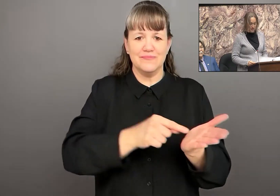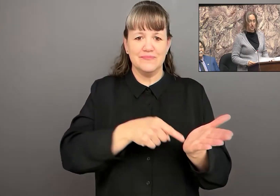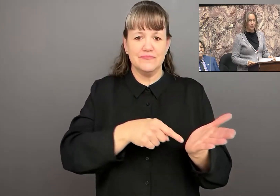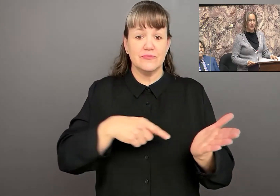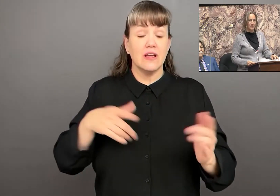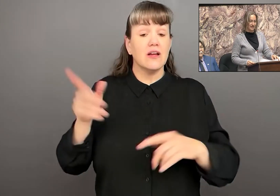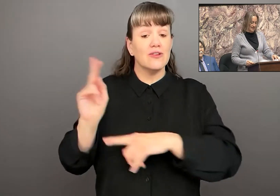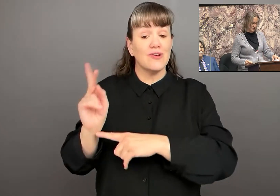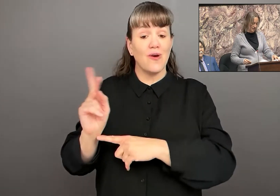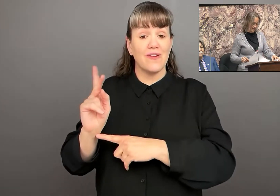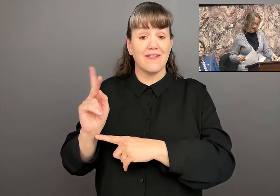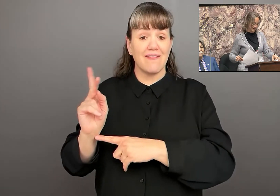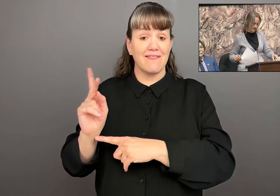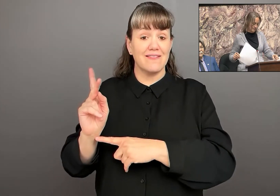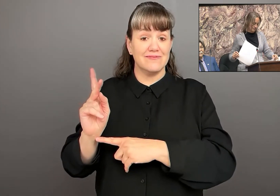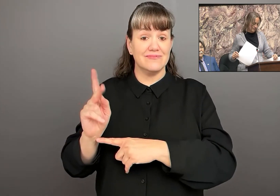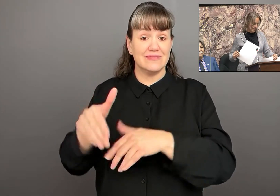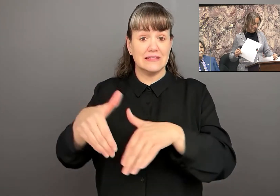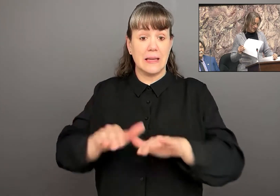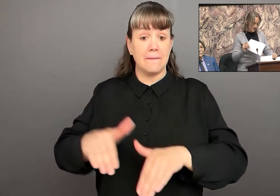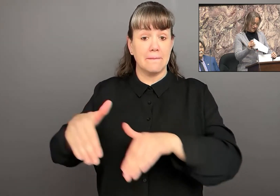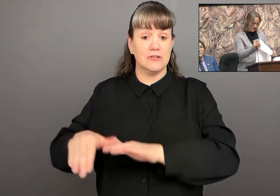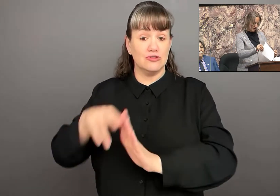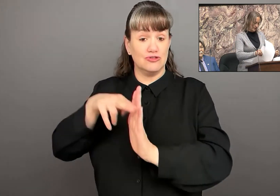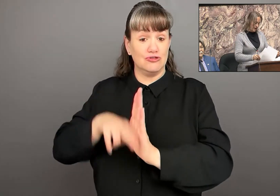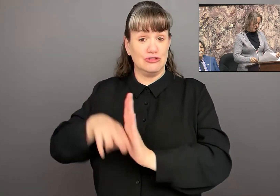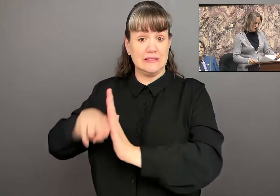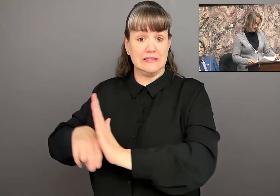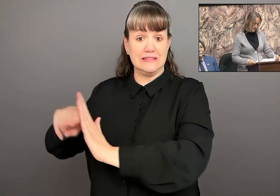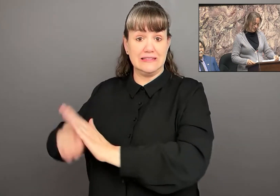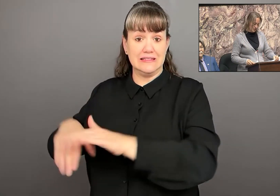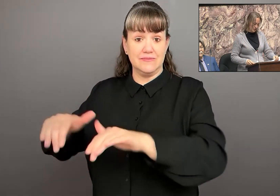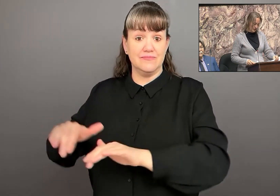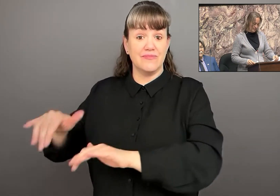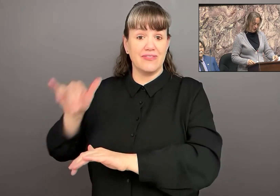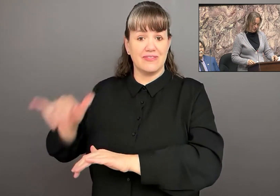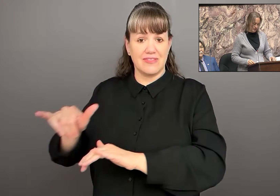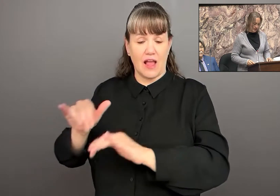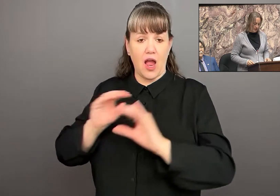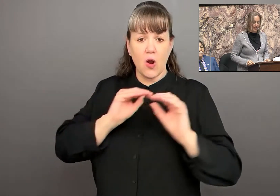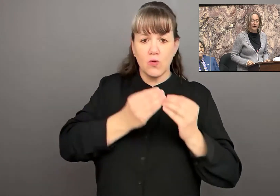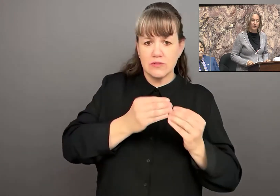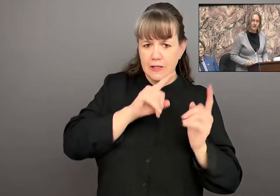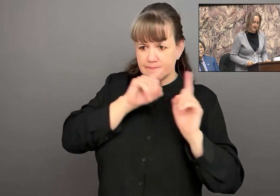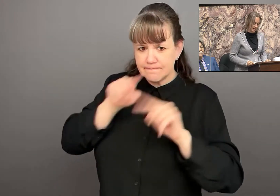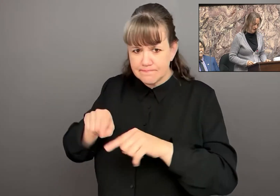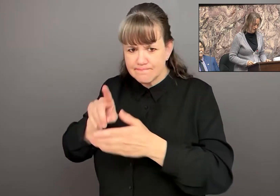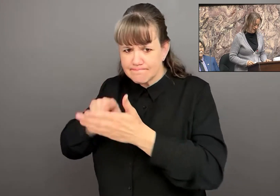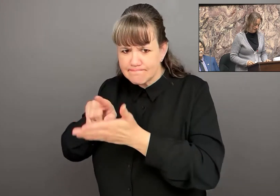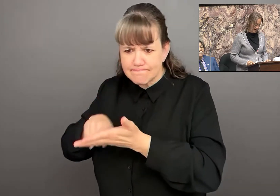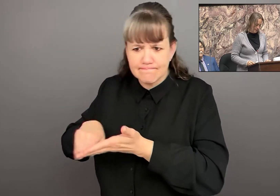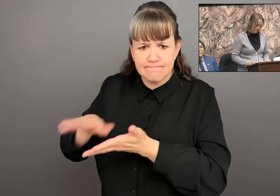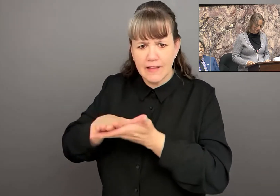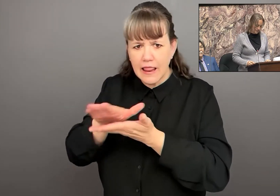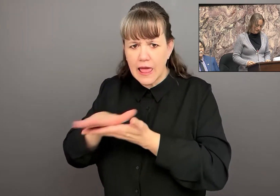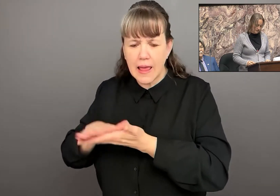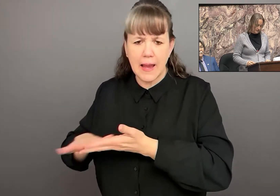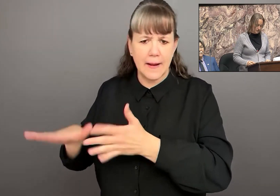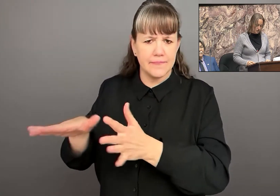and restoring neglected graves, allowing visitors to learn about our early pioneers in our